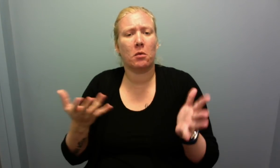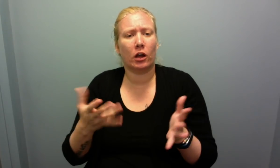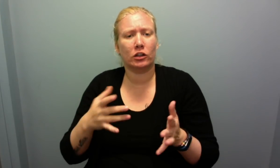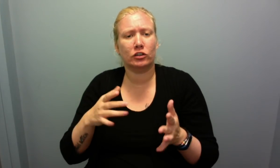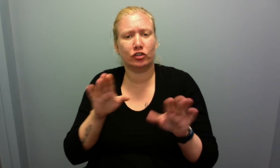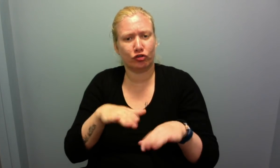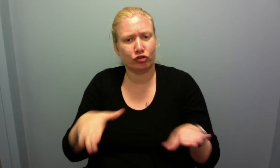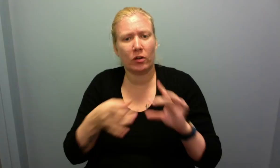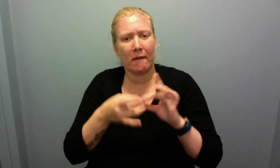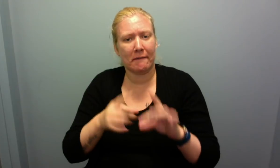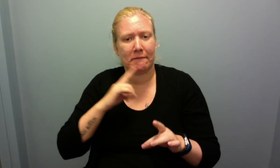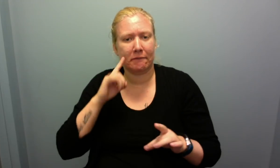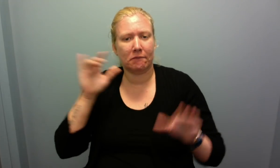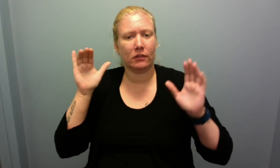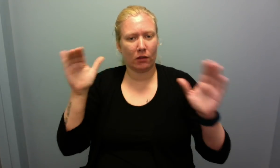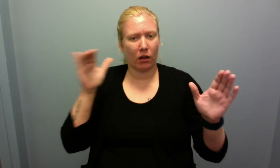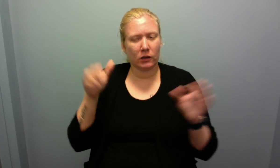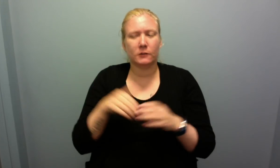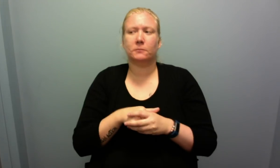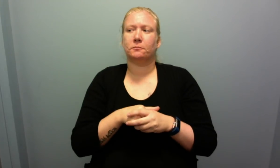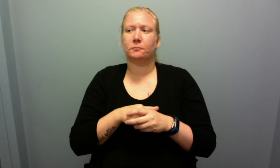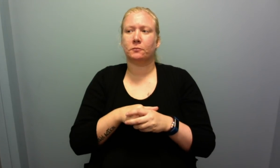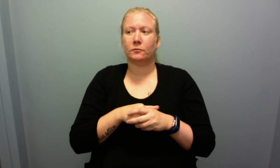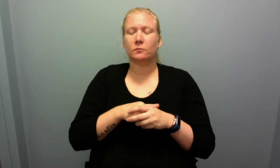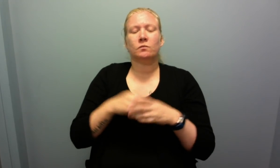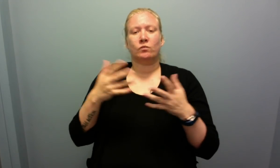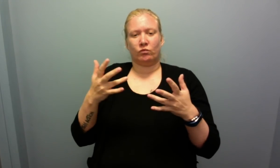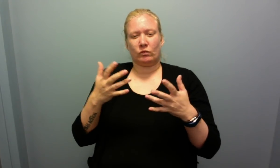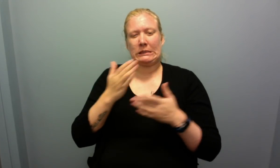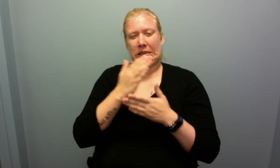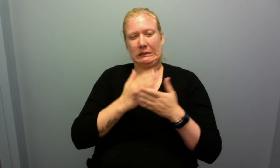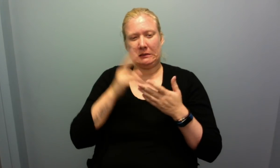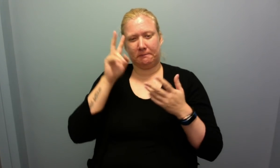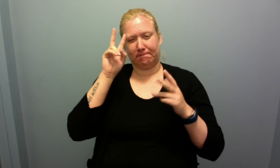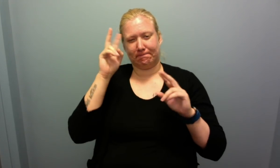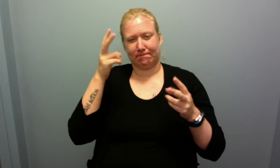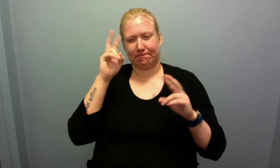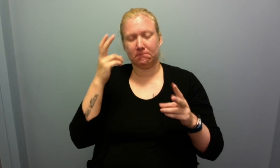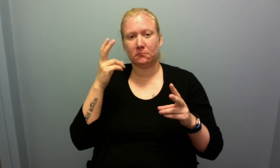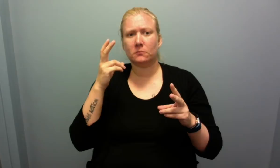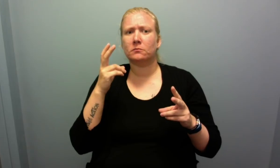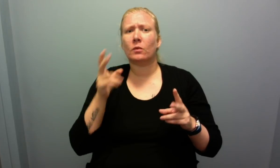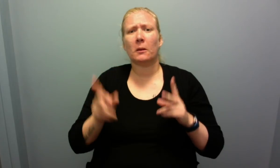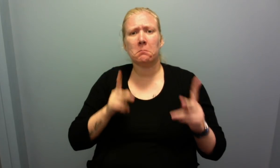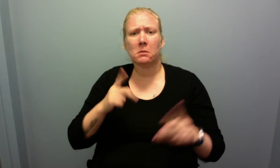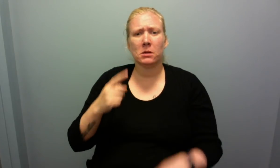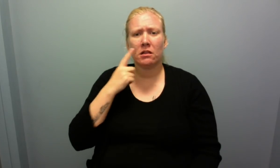a CODA is an acronym that stands for Children of Deaf Adults. And there seems to be a little bit of